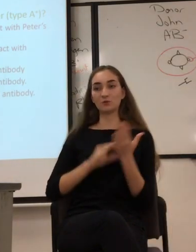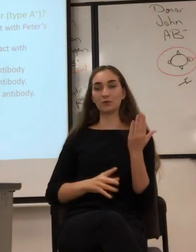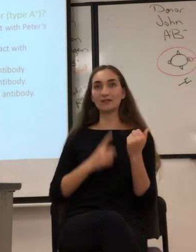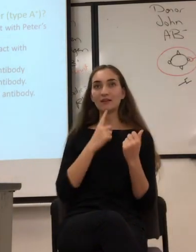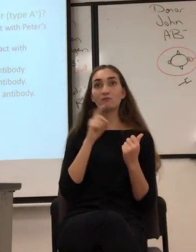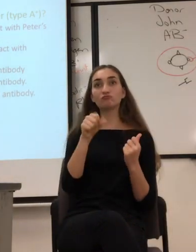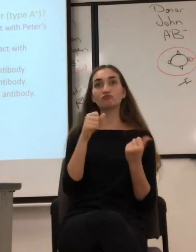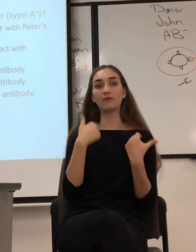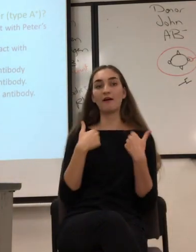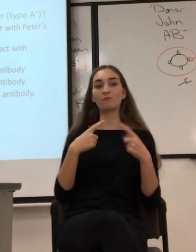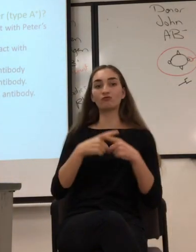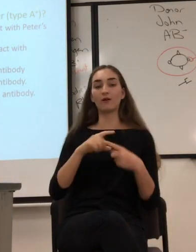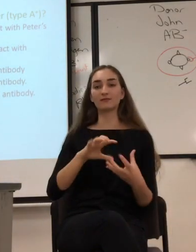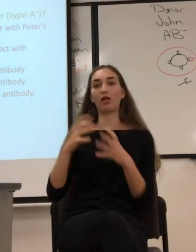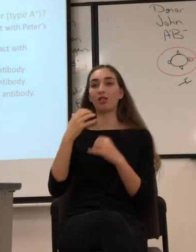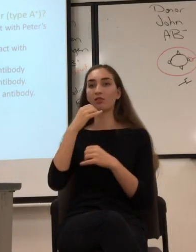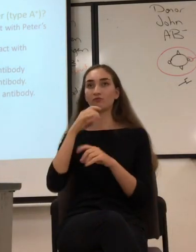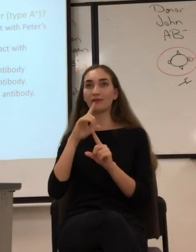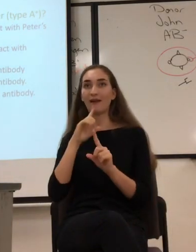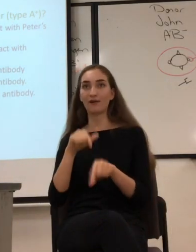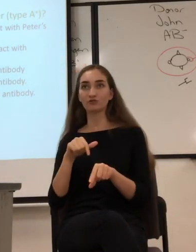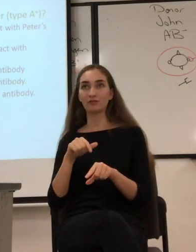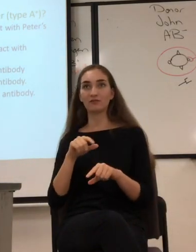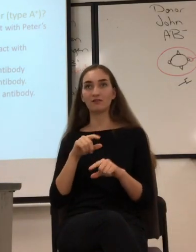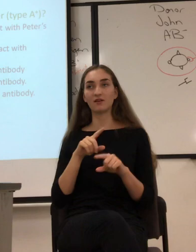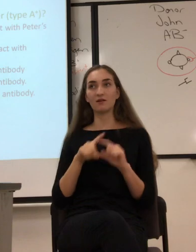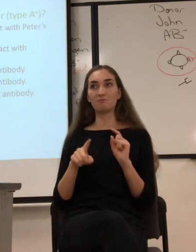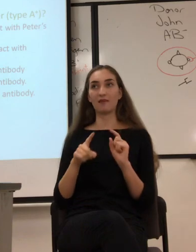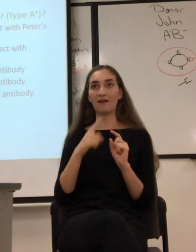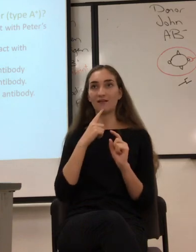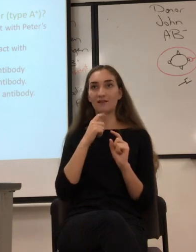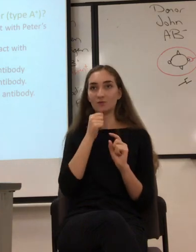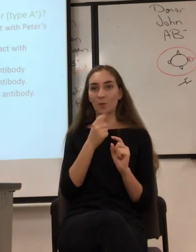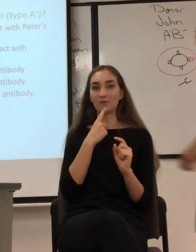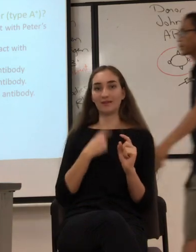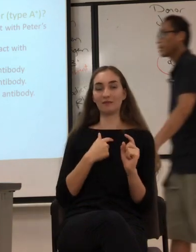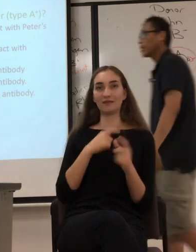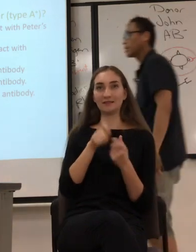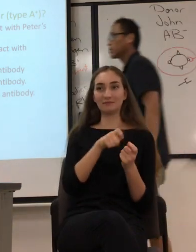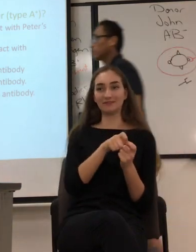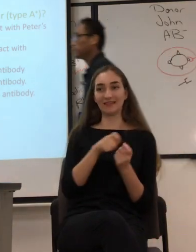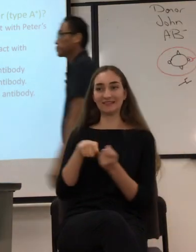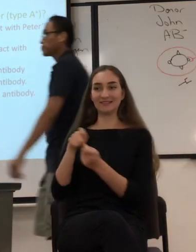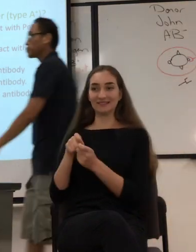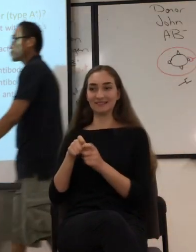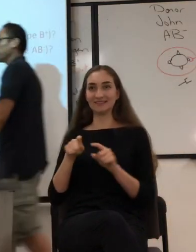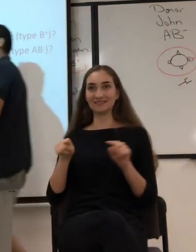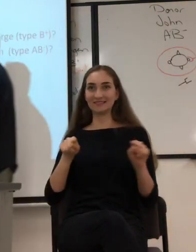And we did cover it, so no credit for that. Okay.